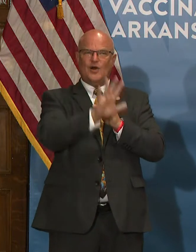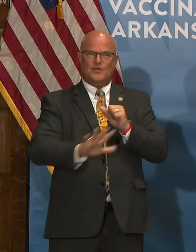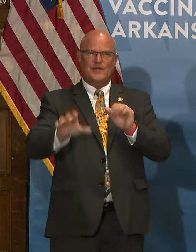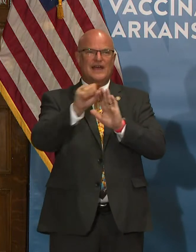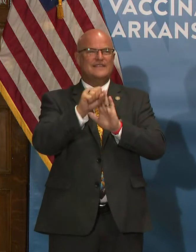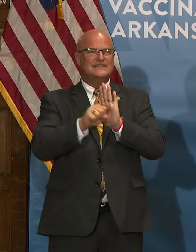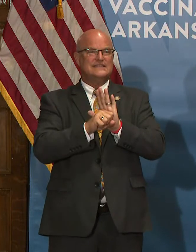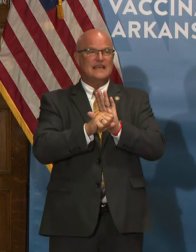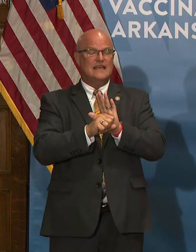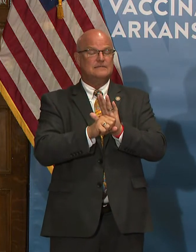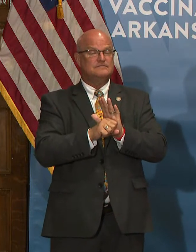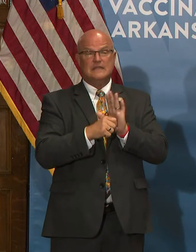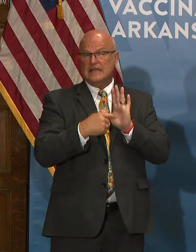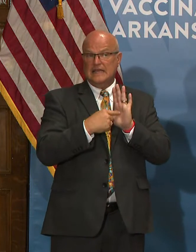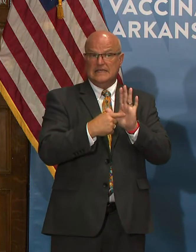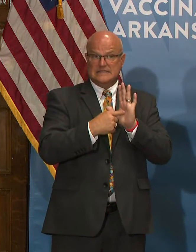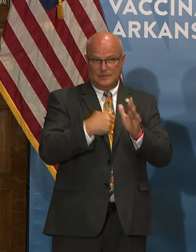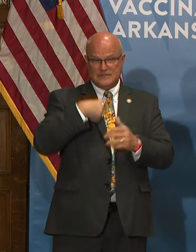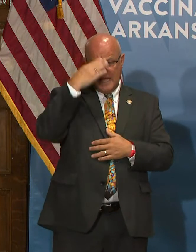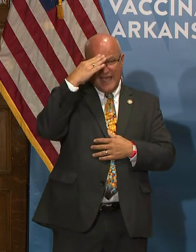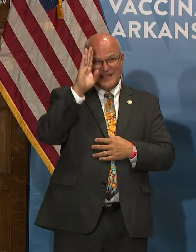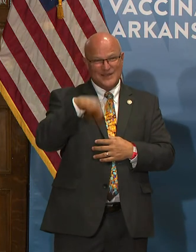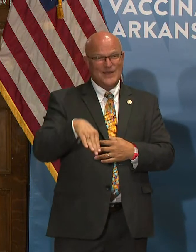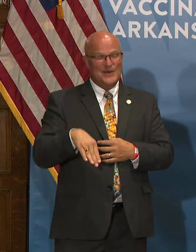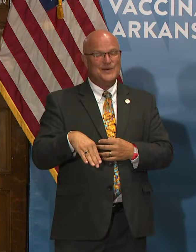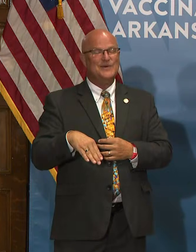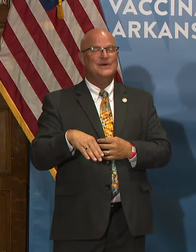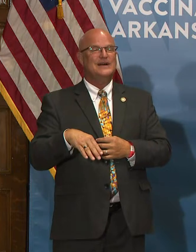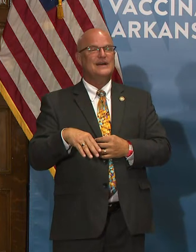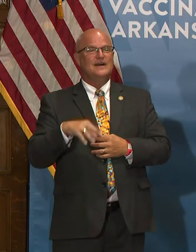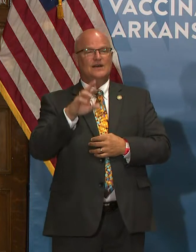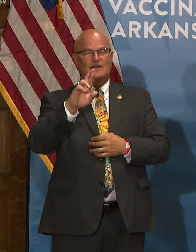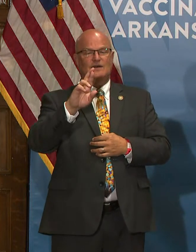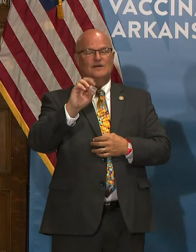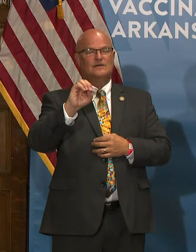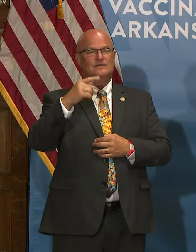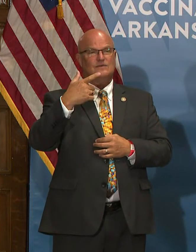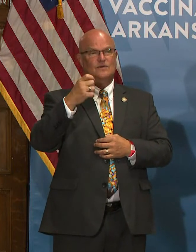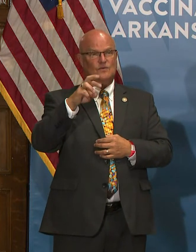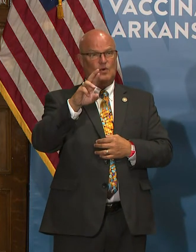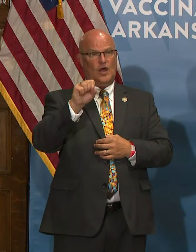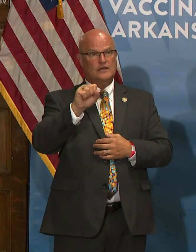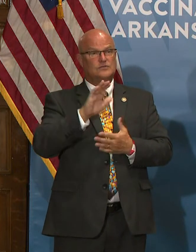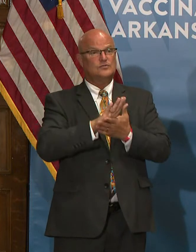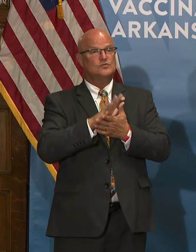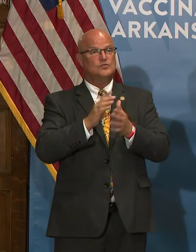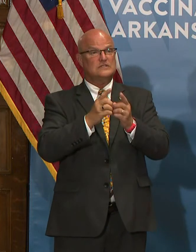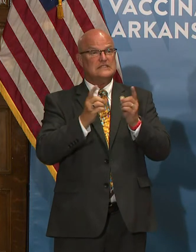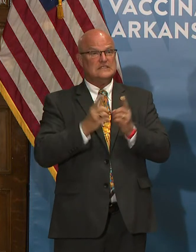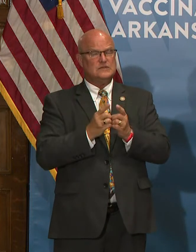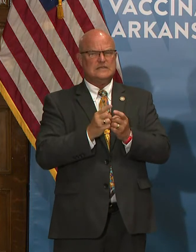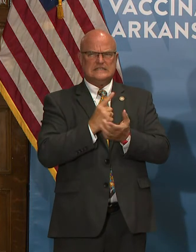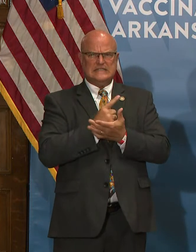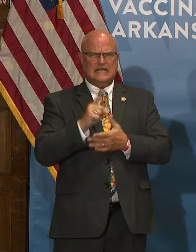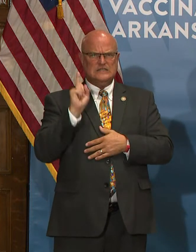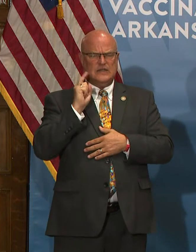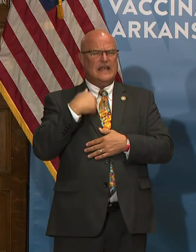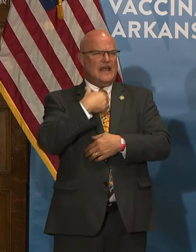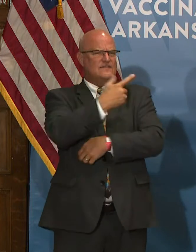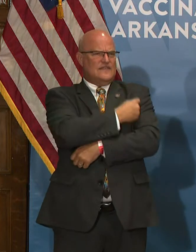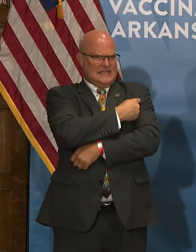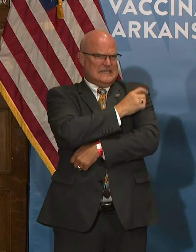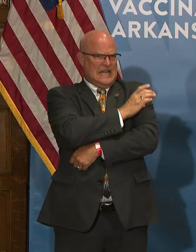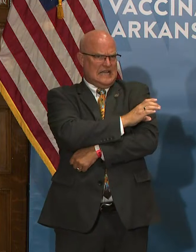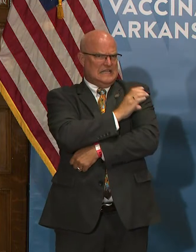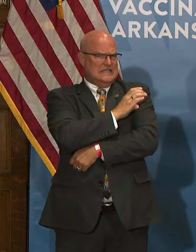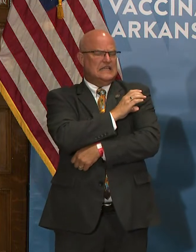Some of the examples that I know of are in the Rogers School District, Within the last week, they held a vaccination